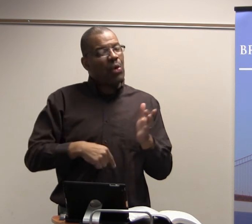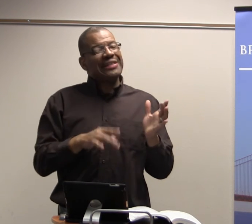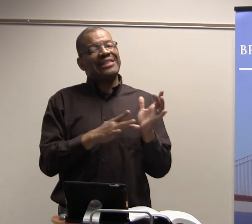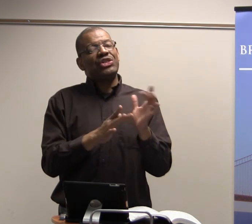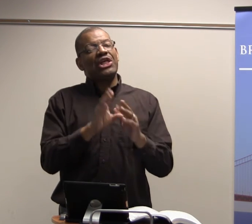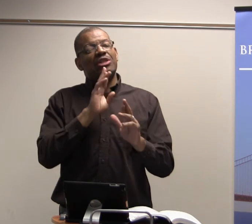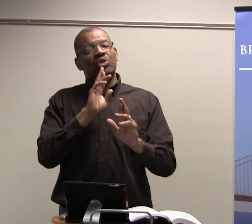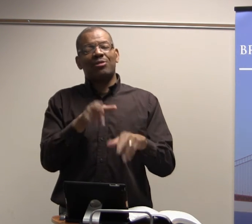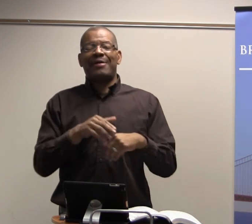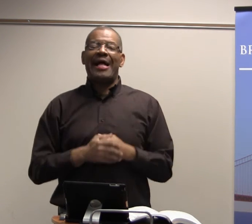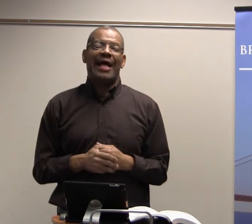What did Jesus respond?